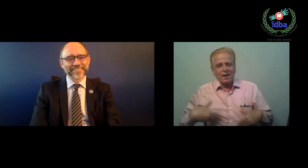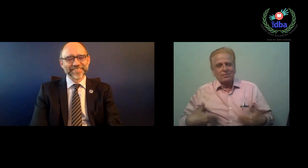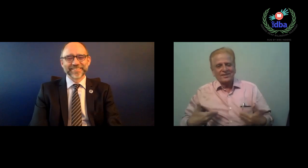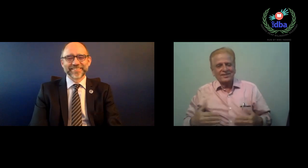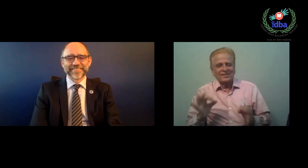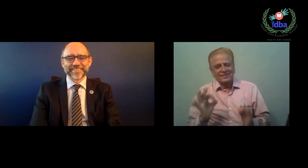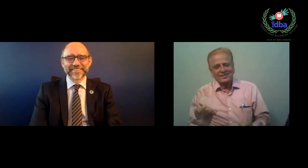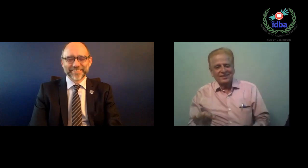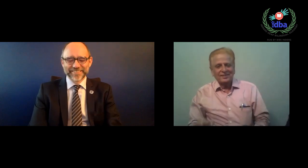much.